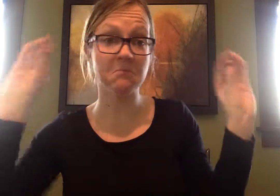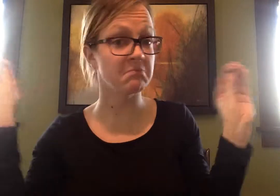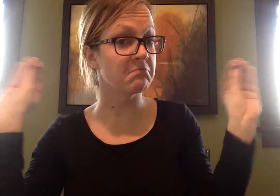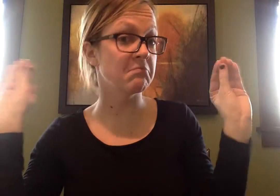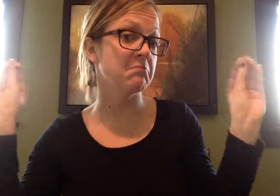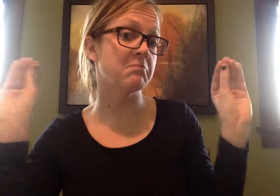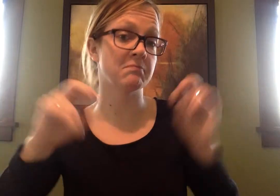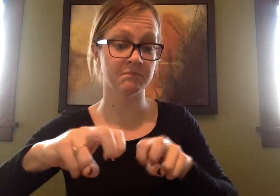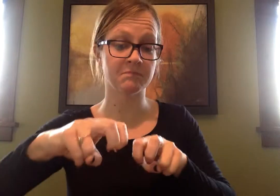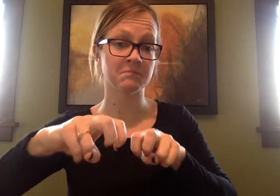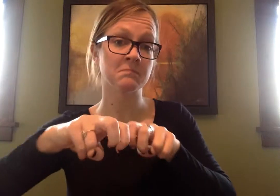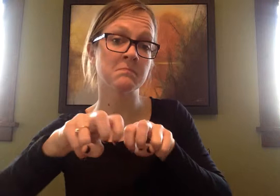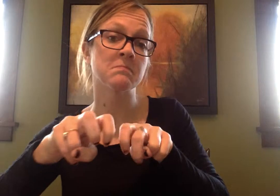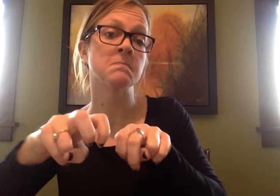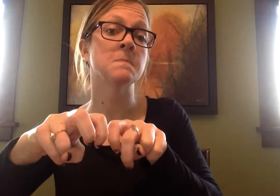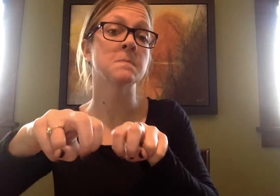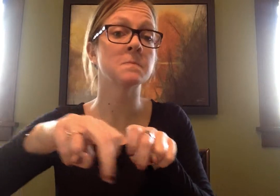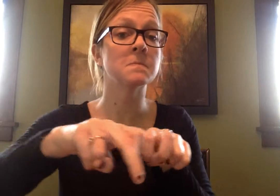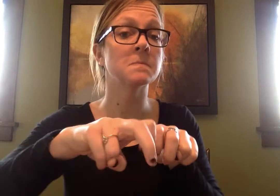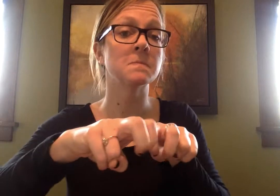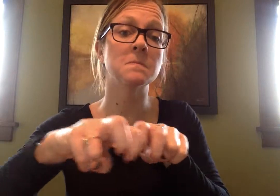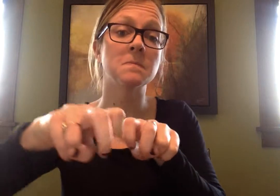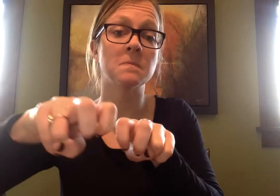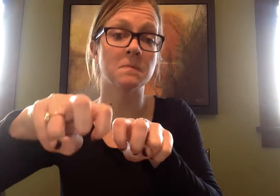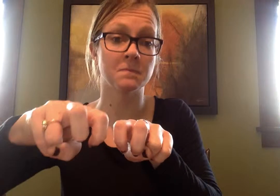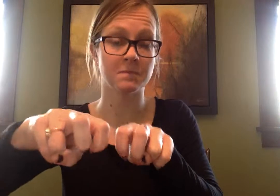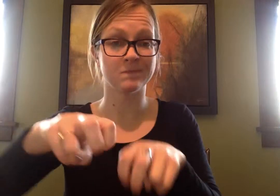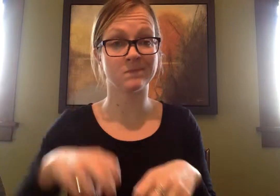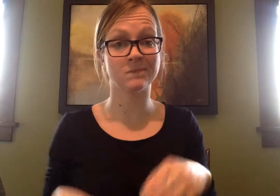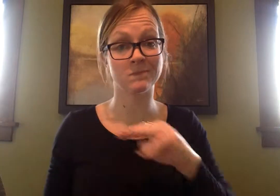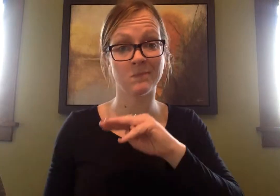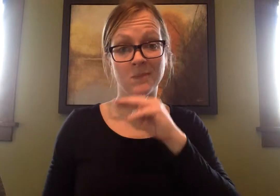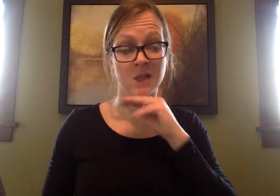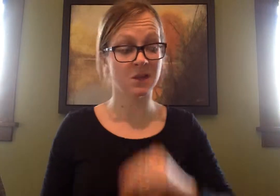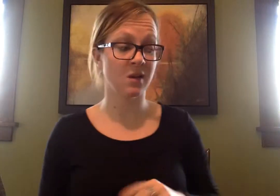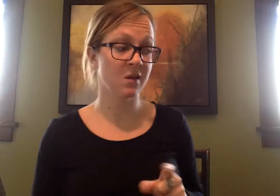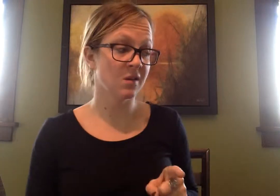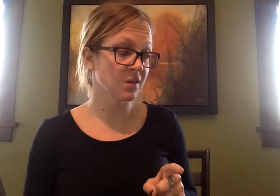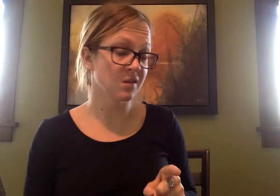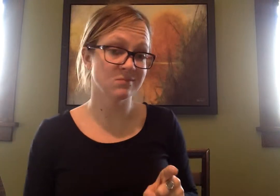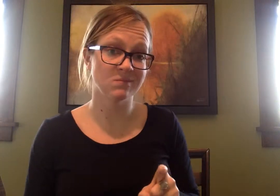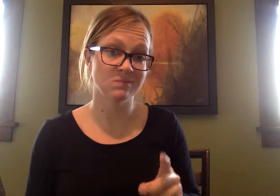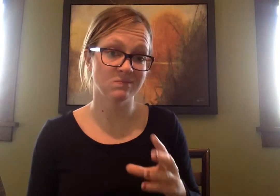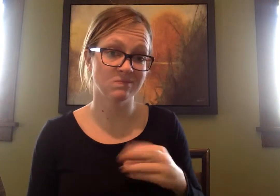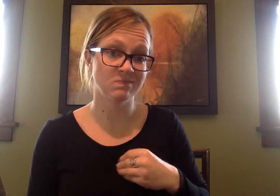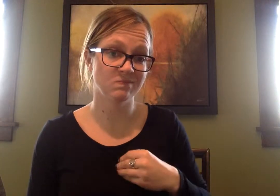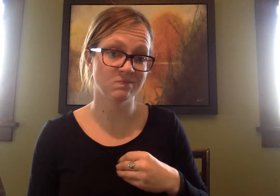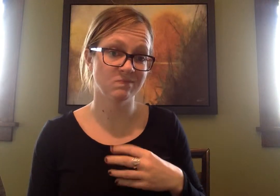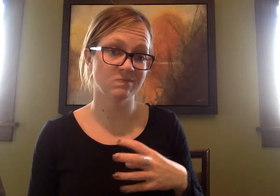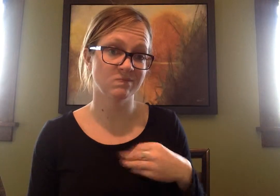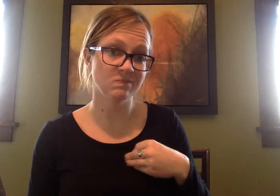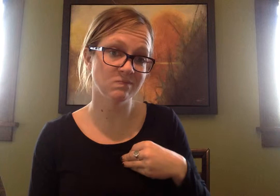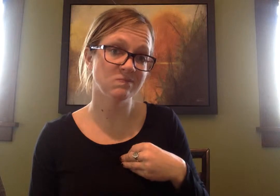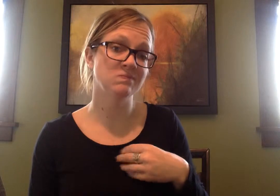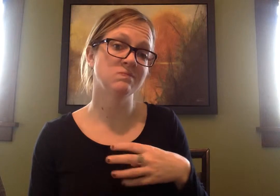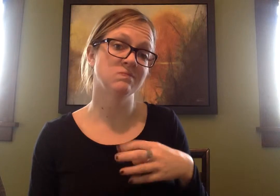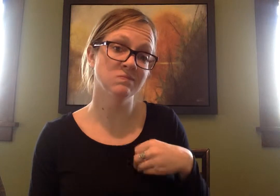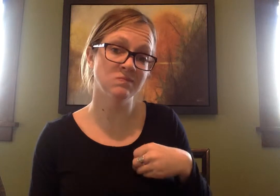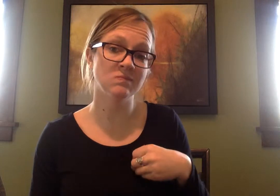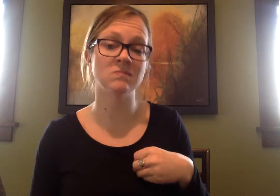Slowly, as the night went on, Mzee began to accept his new companion. When the park workers checked on